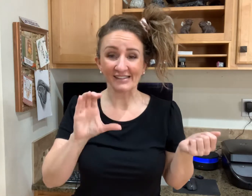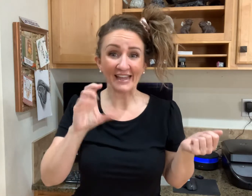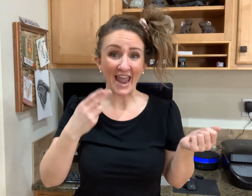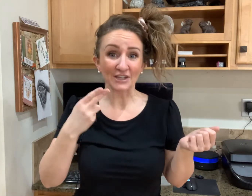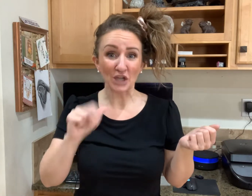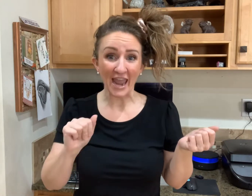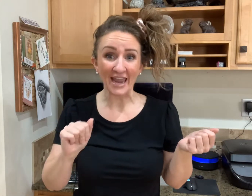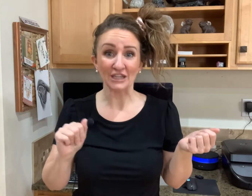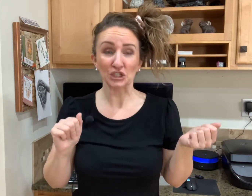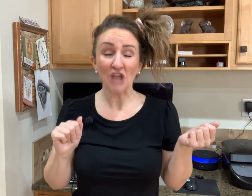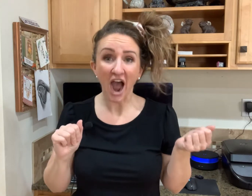C-H-A.